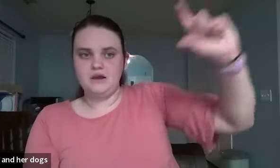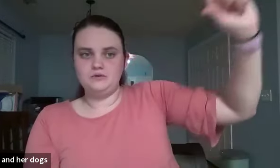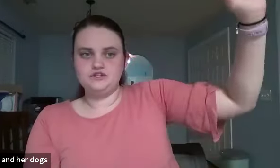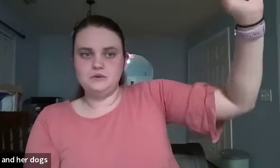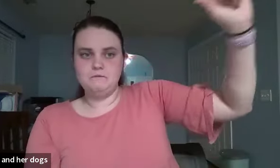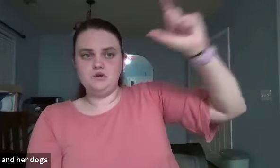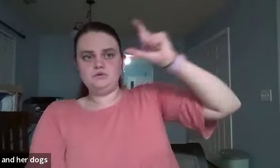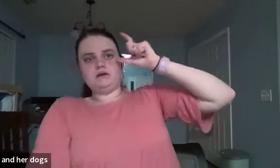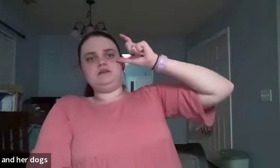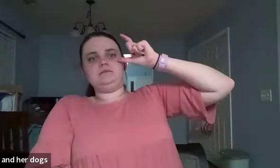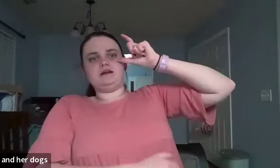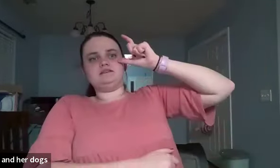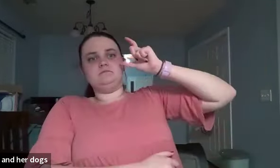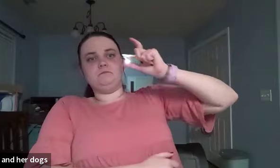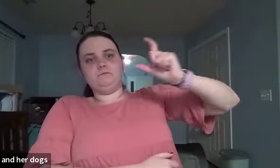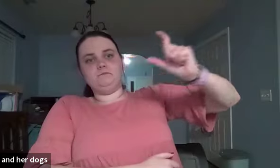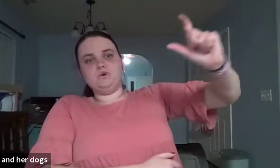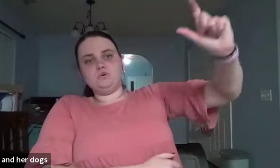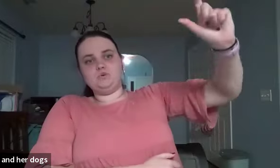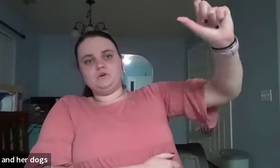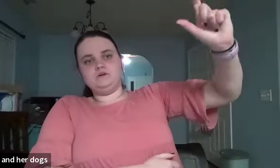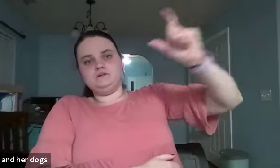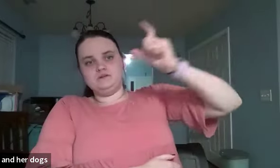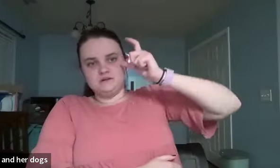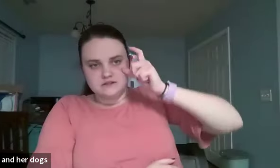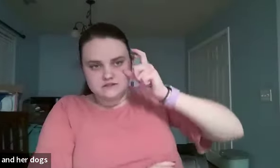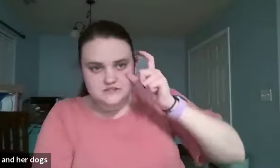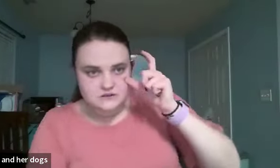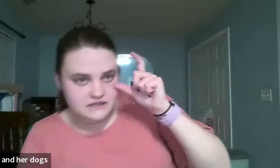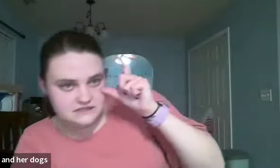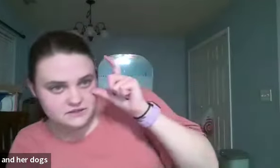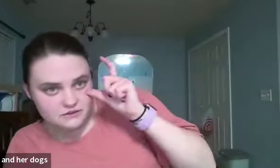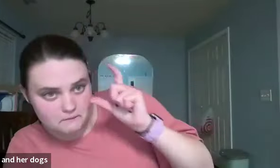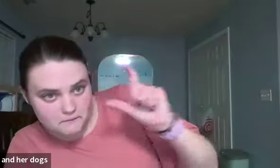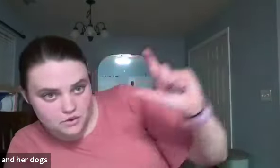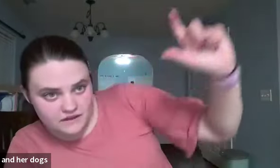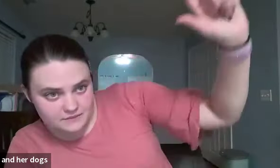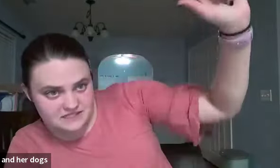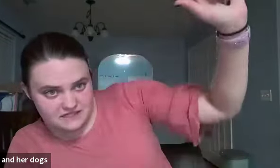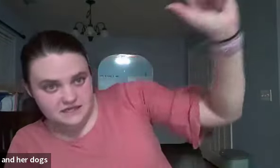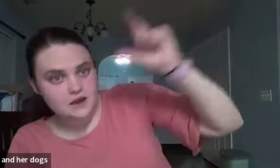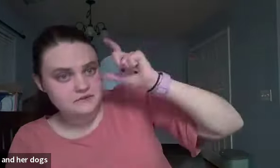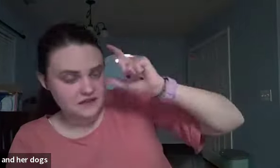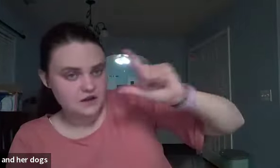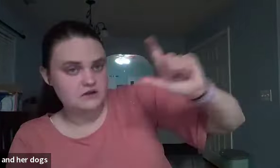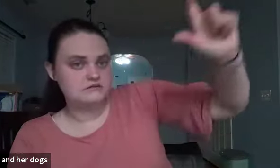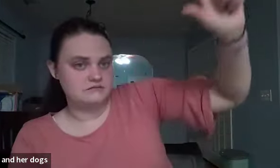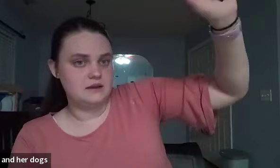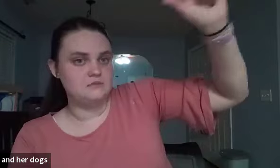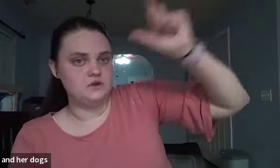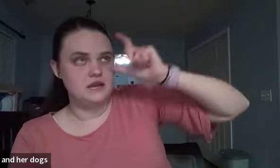out. Moon. I'm gonna lean back some. Moon. You still can't see me do it. Moon. Like I'm sticking it up in the air, like I'm looking